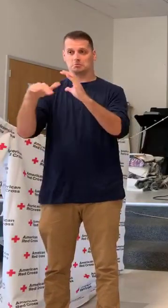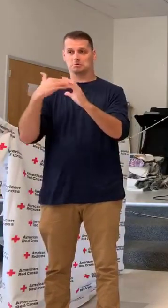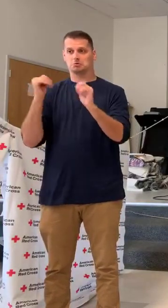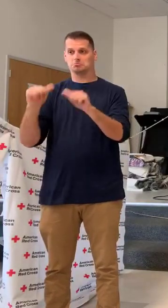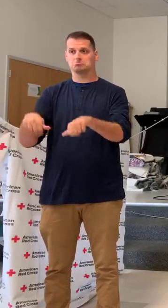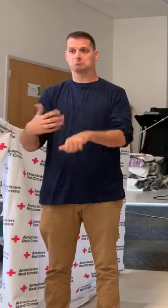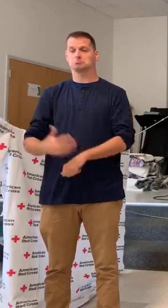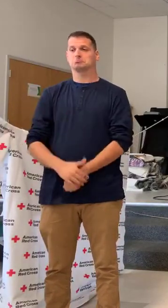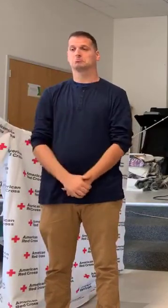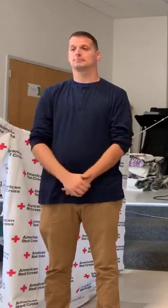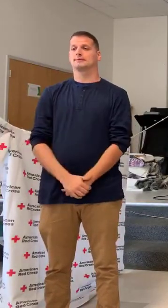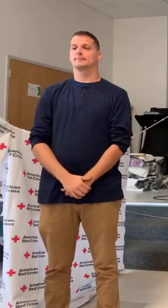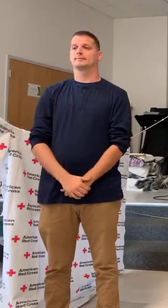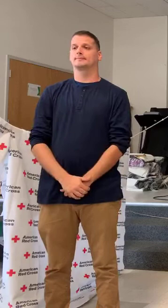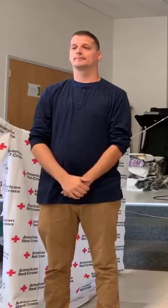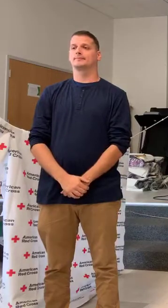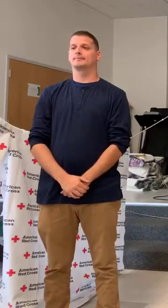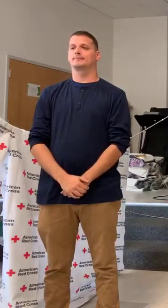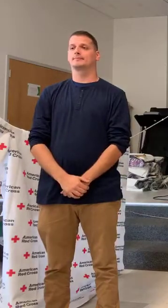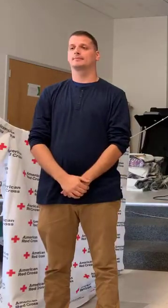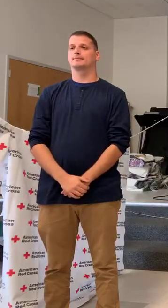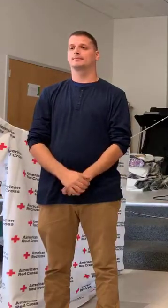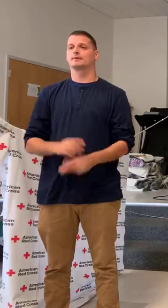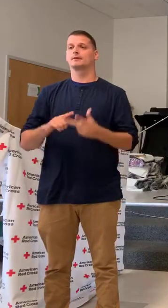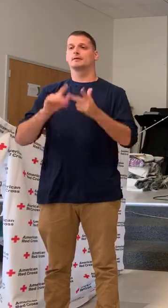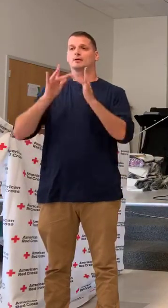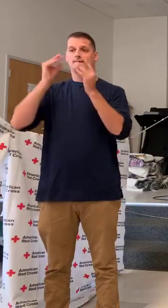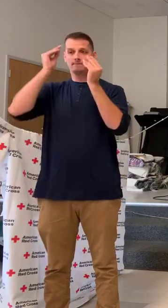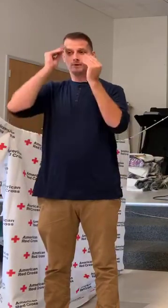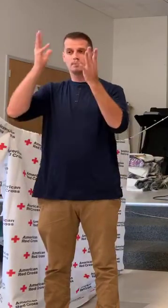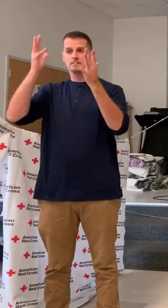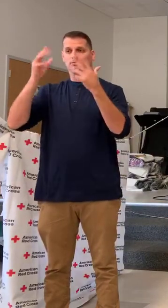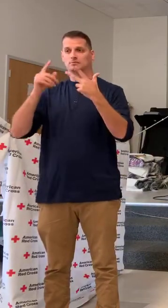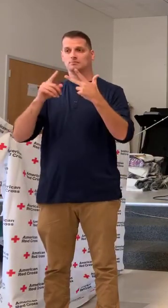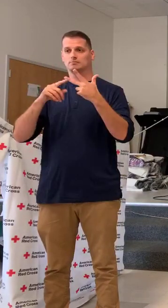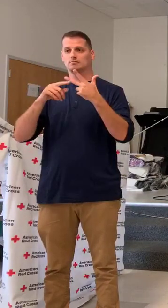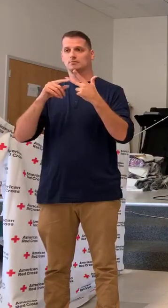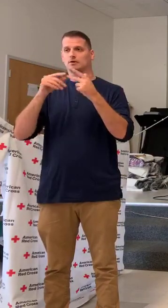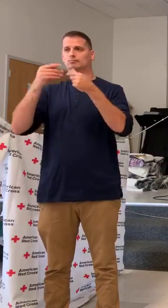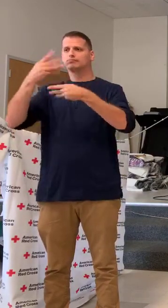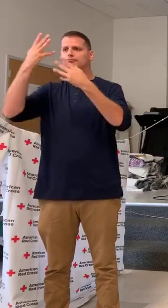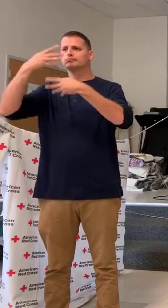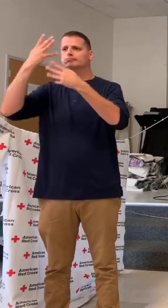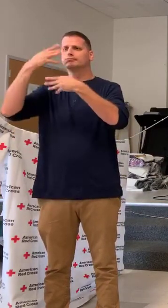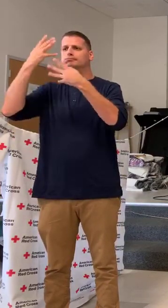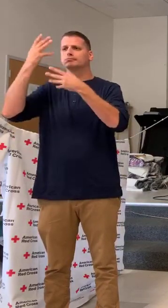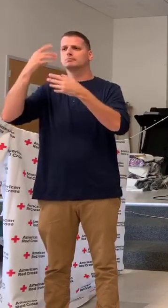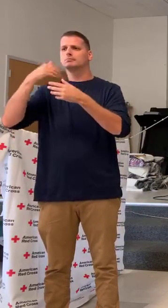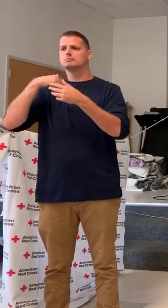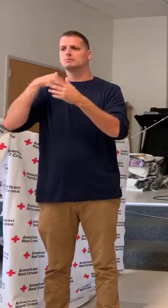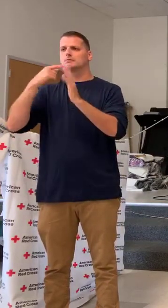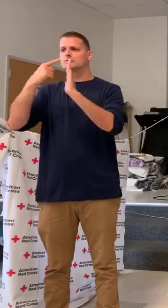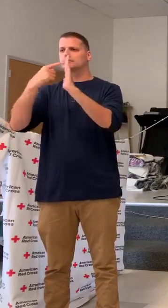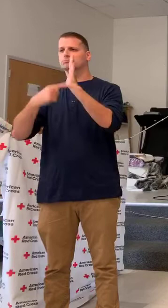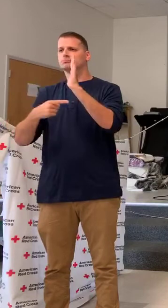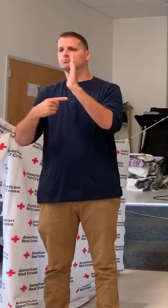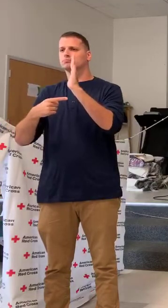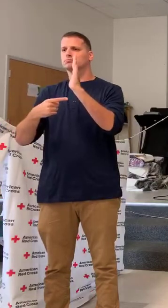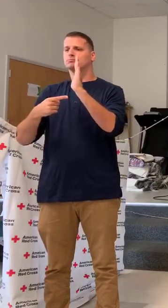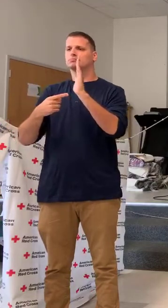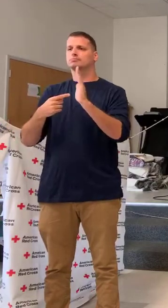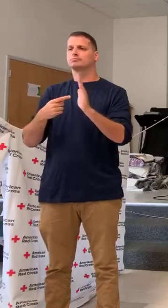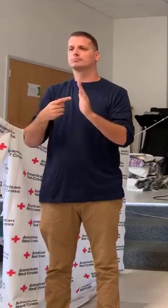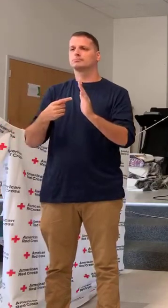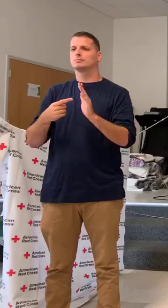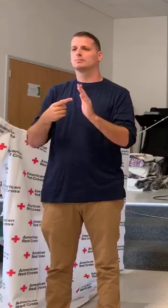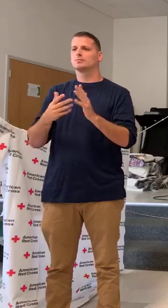information. We definitely appreciate the way neighbors are helping neighbors get information around, so let's spread the right information around, and let's open up the questions for